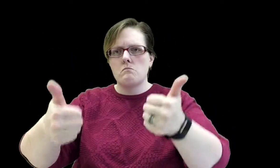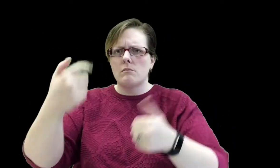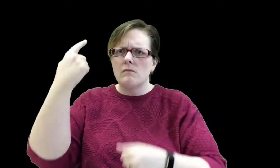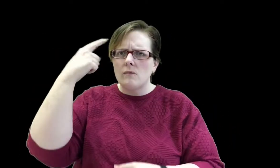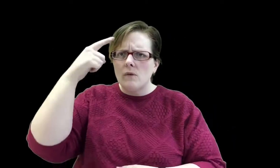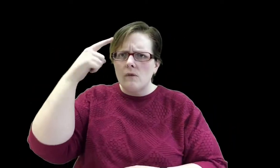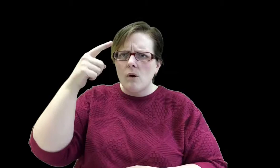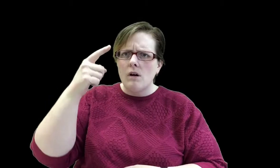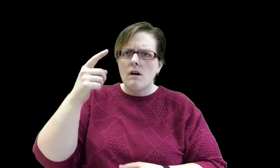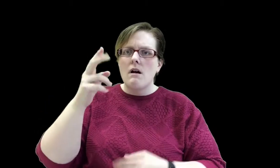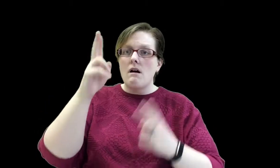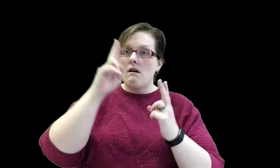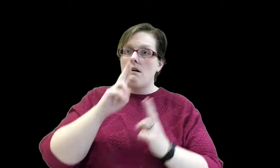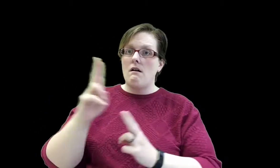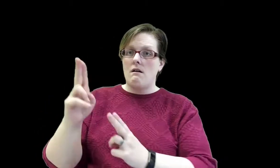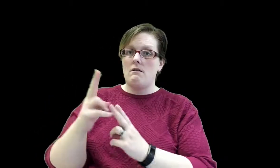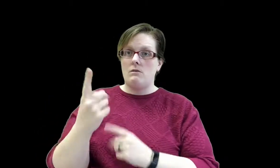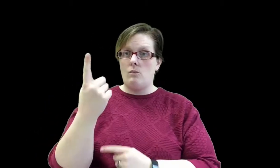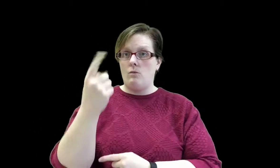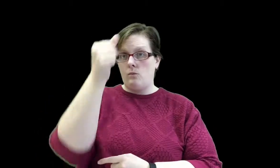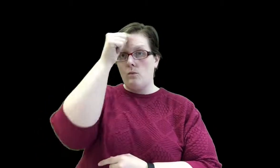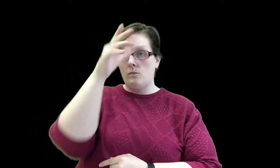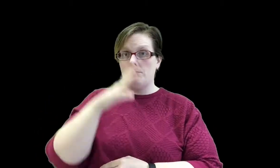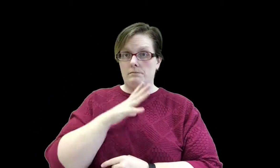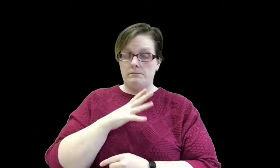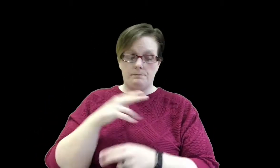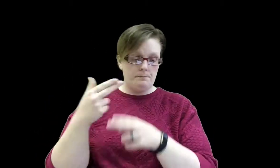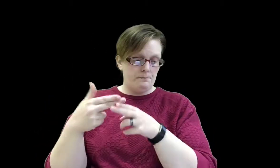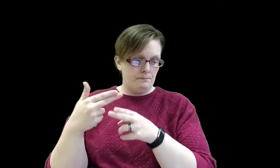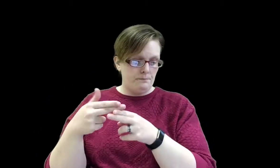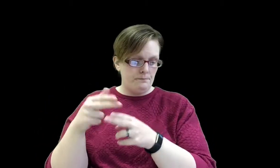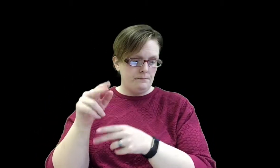of statues set up in honor of one man,